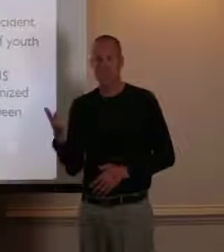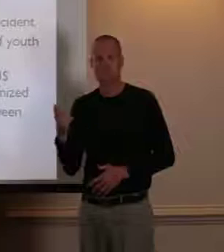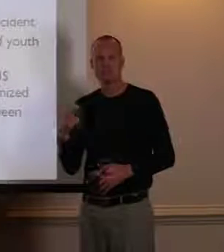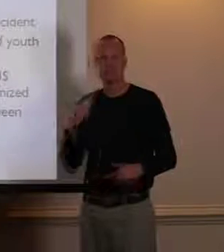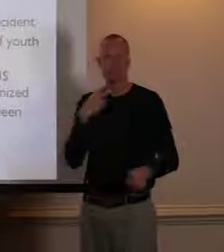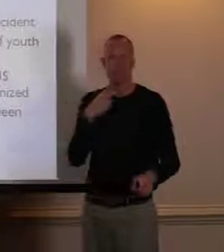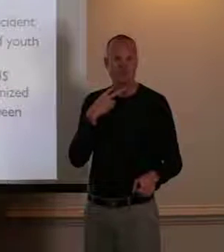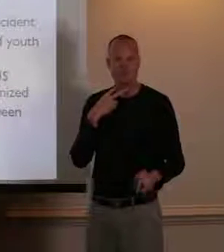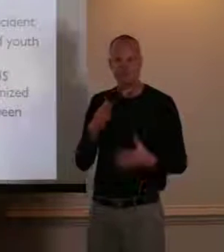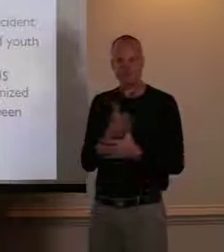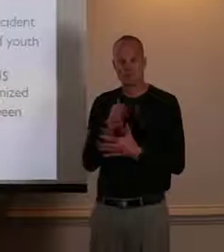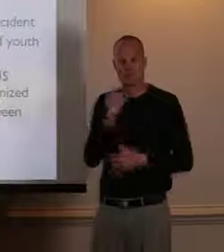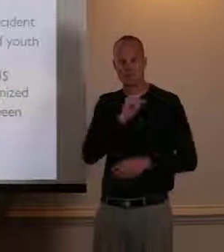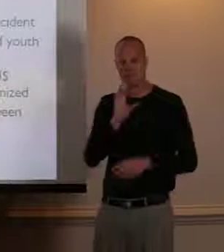is.